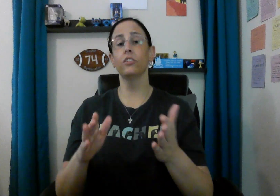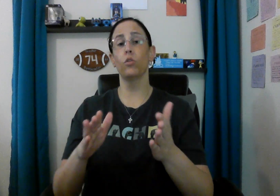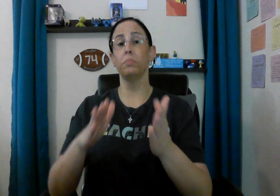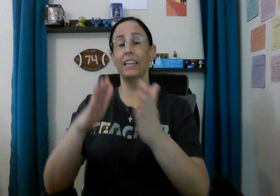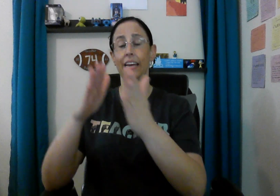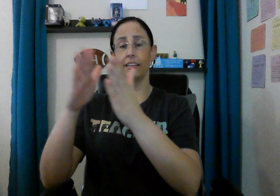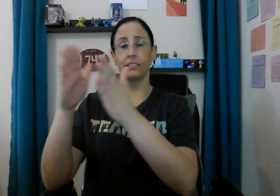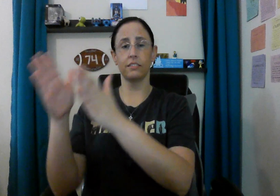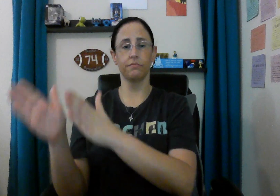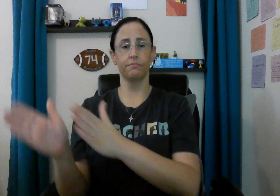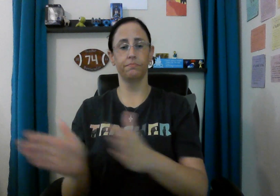or plans,